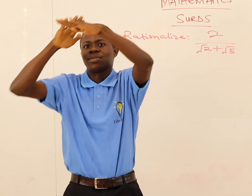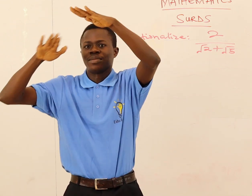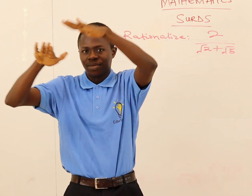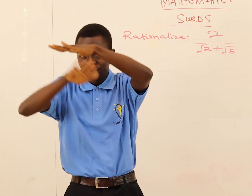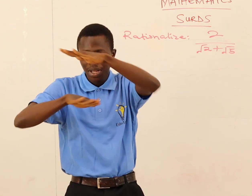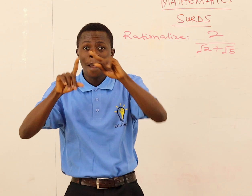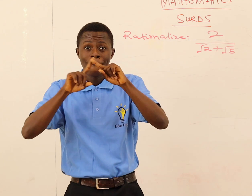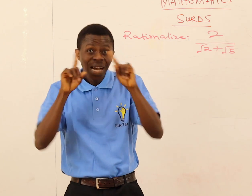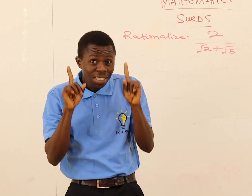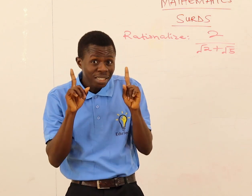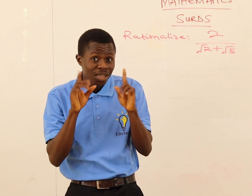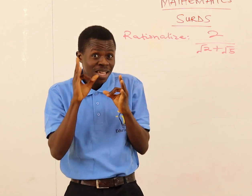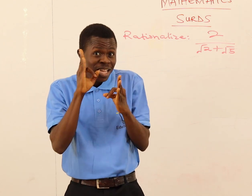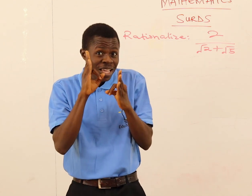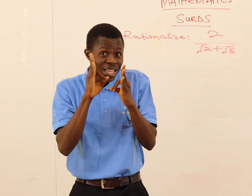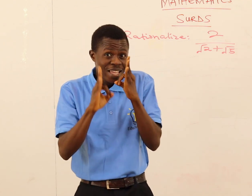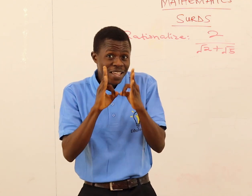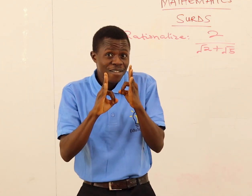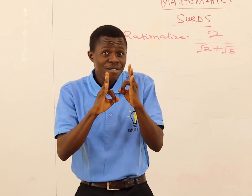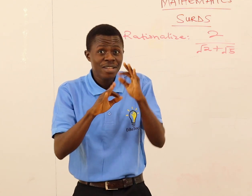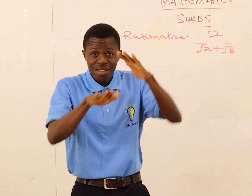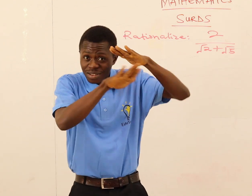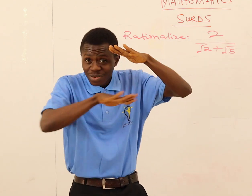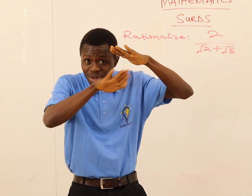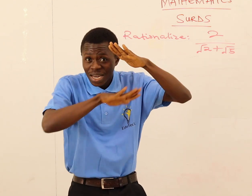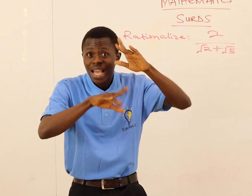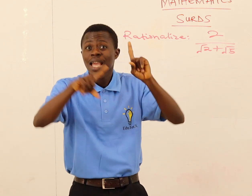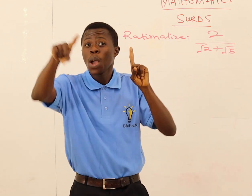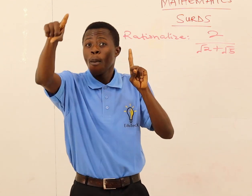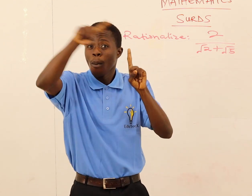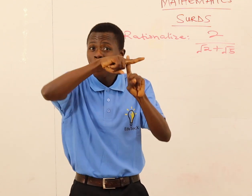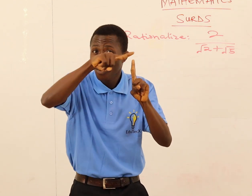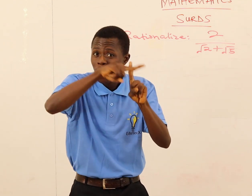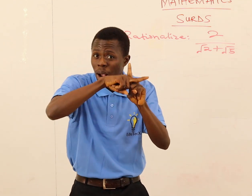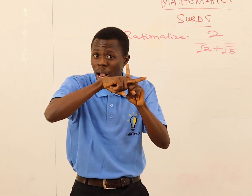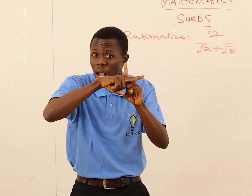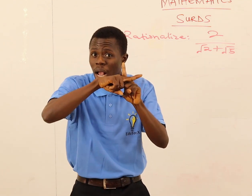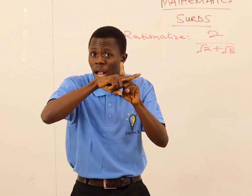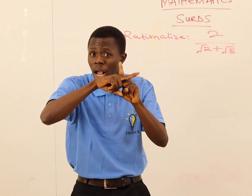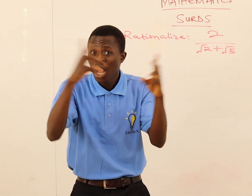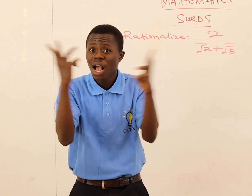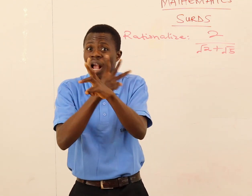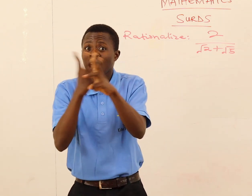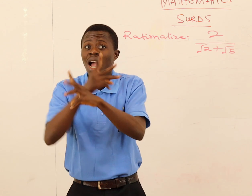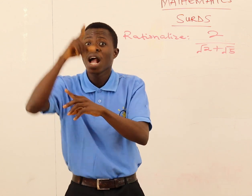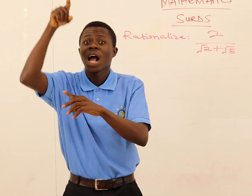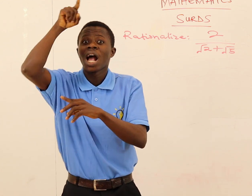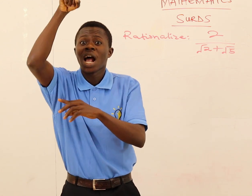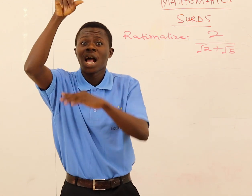Always, we multiply the expression in the denominator by the numerator. But